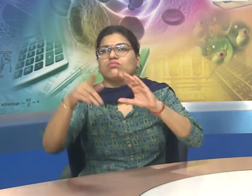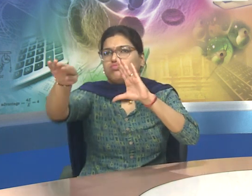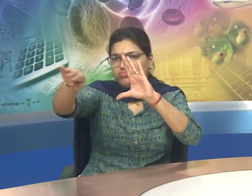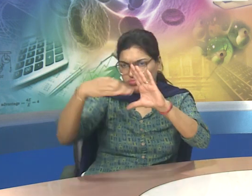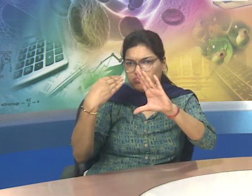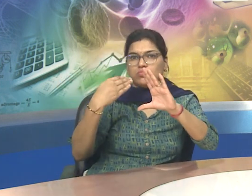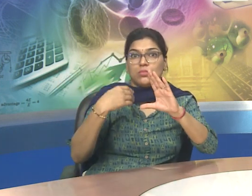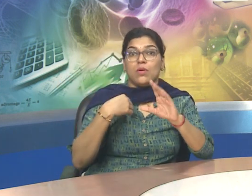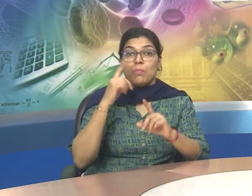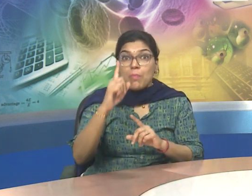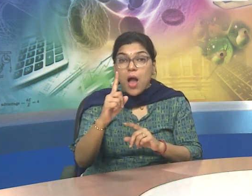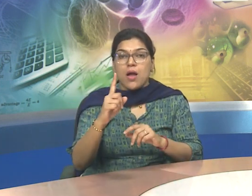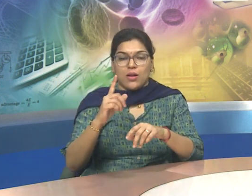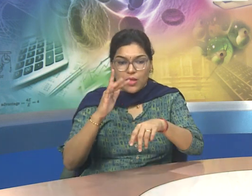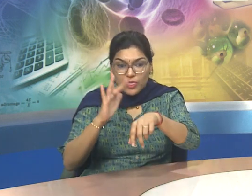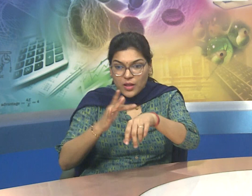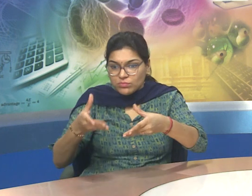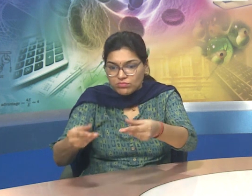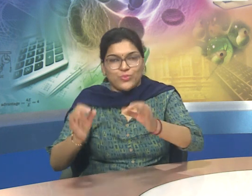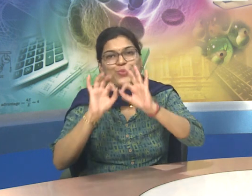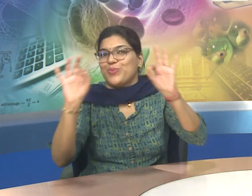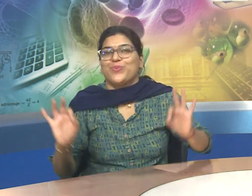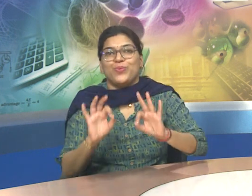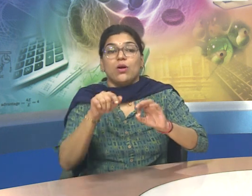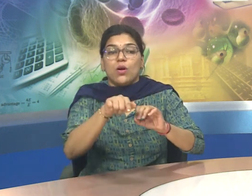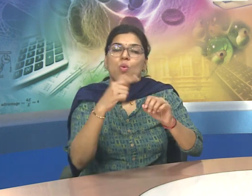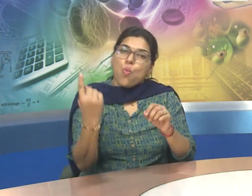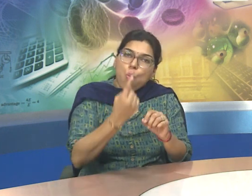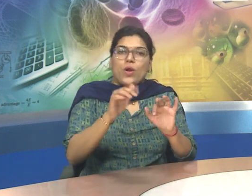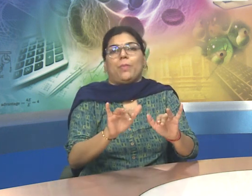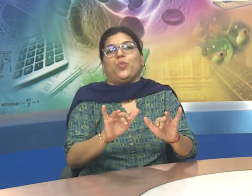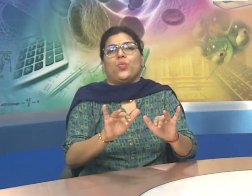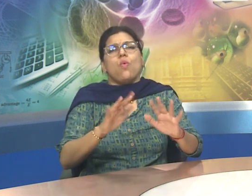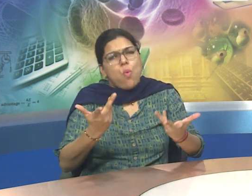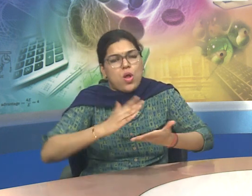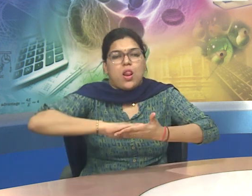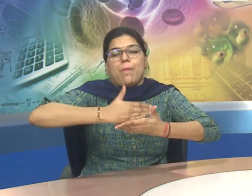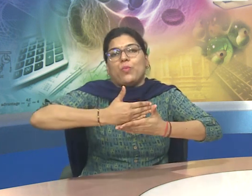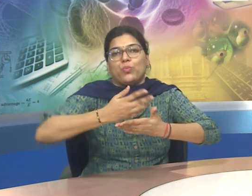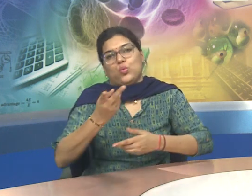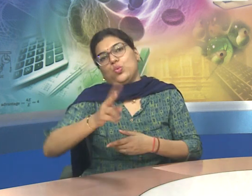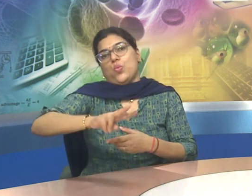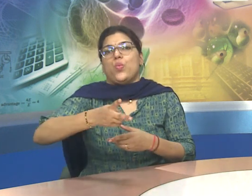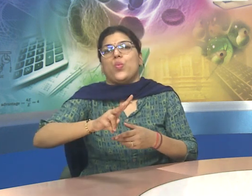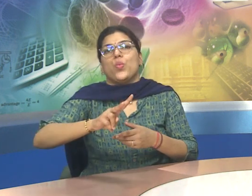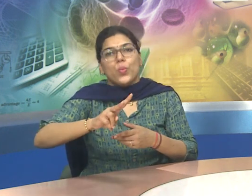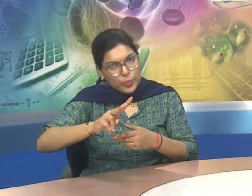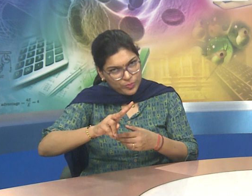nowadays we are using mobile computer for giving and receiving soft copy materials.